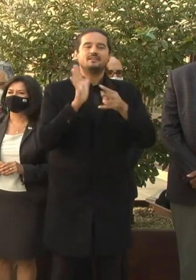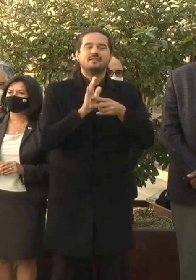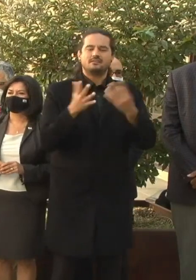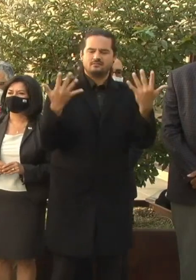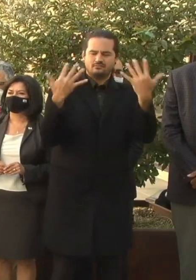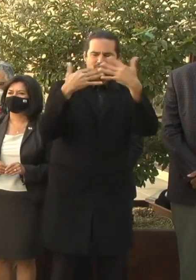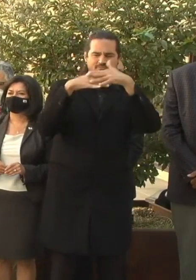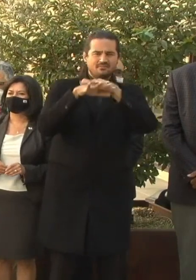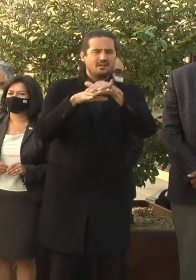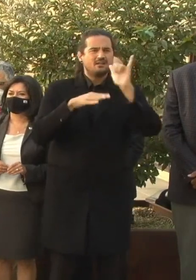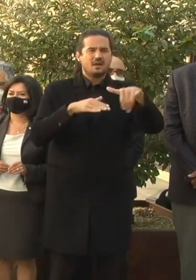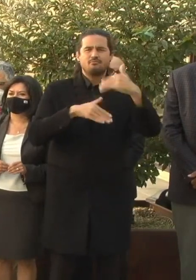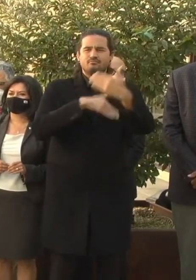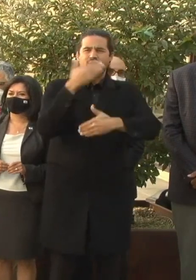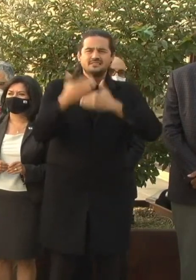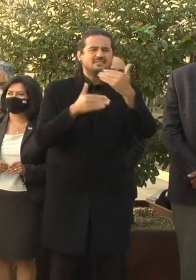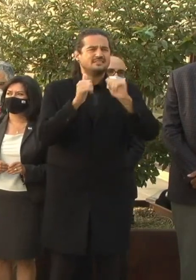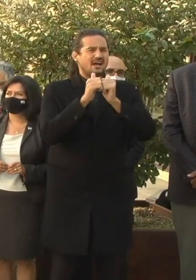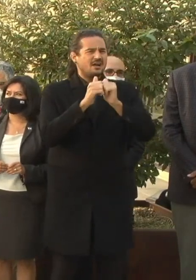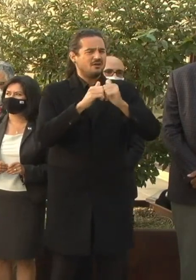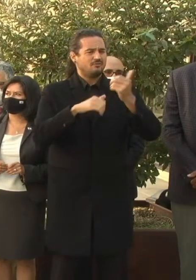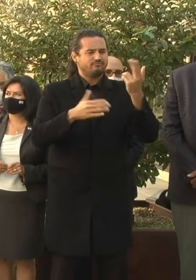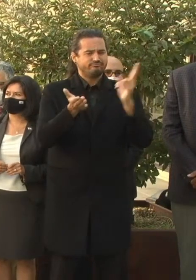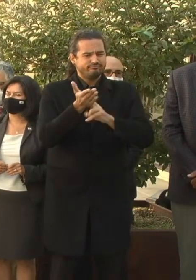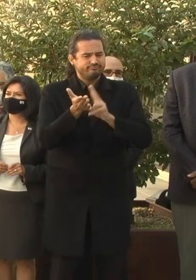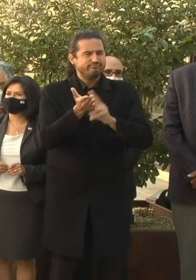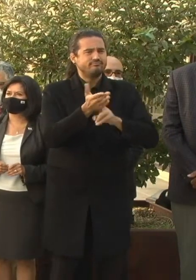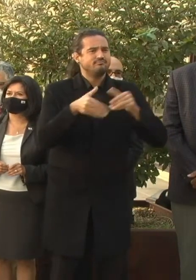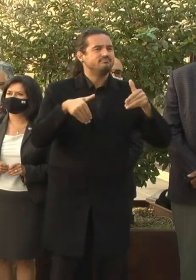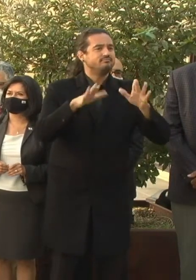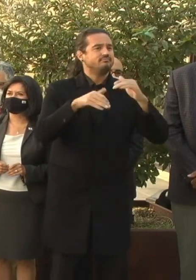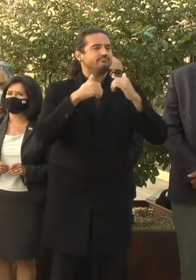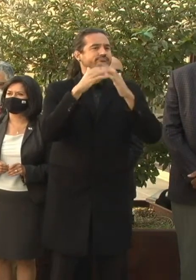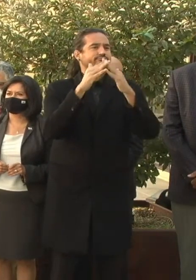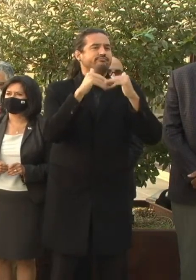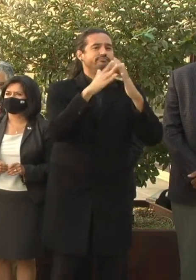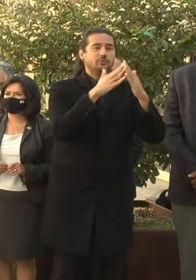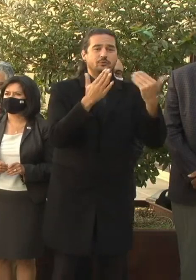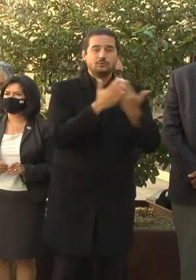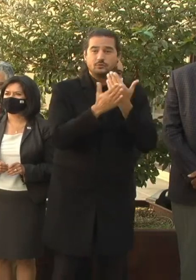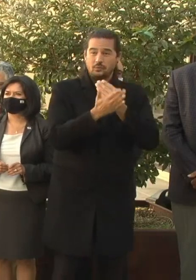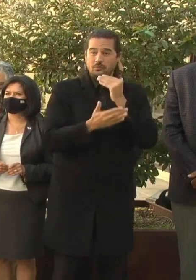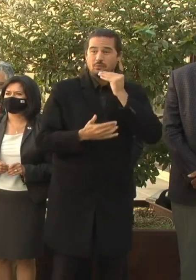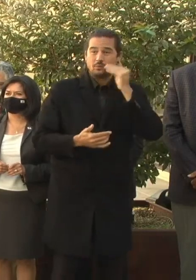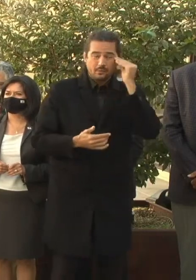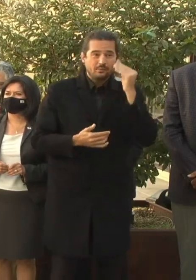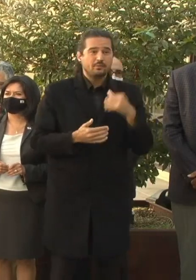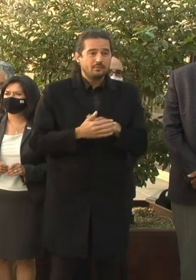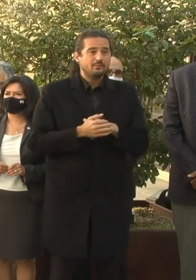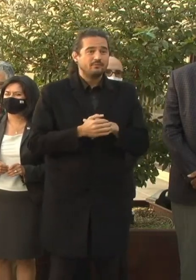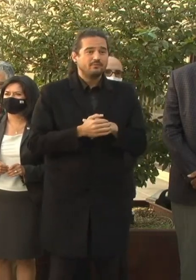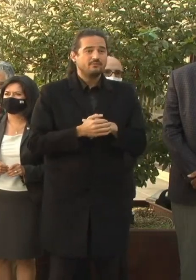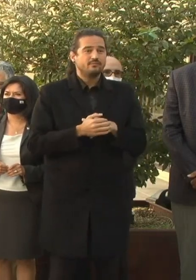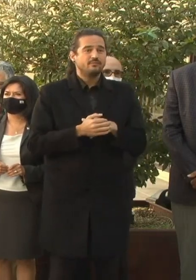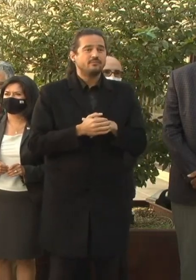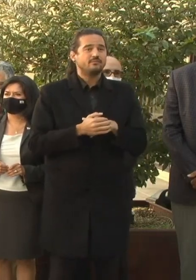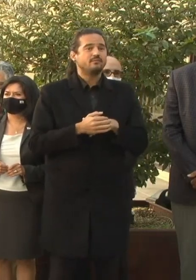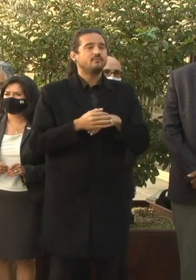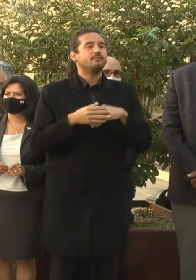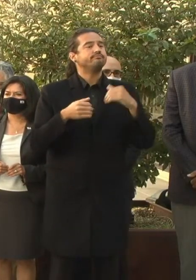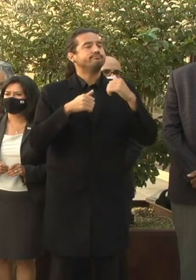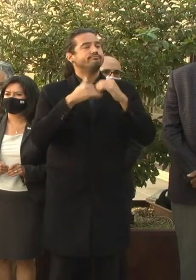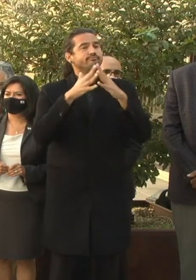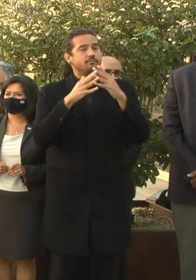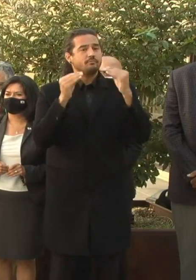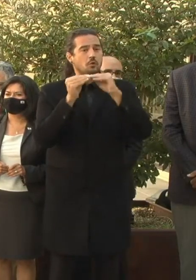to actually get buildings up faster. It means creating more resources, including impact